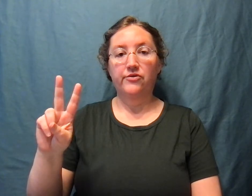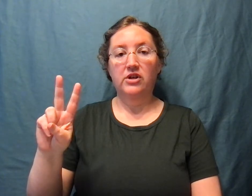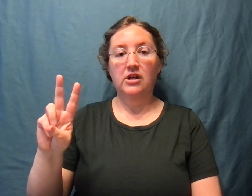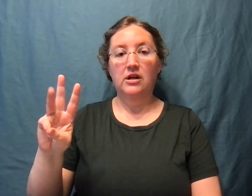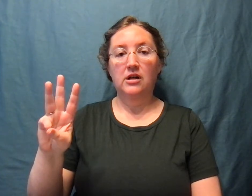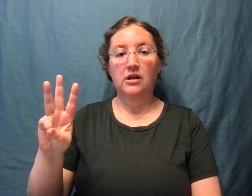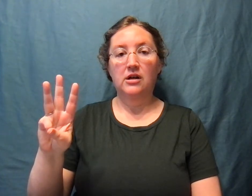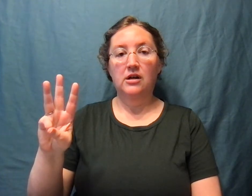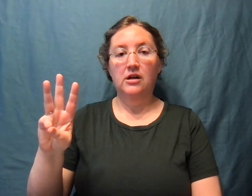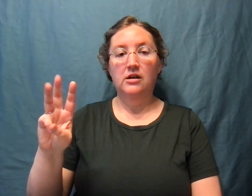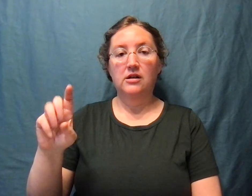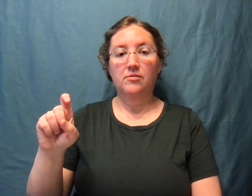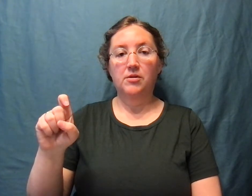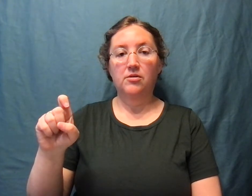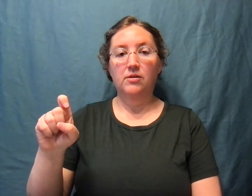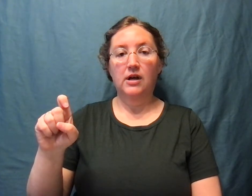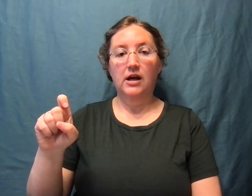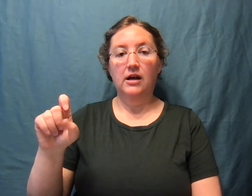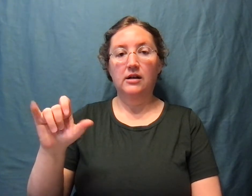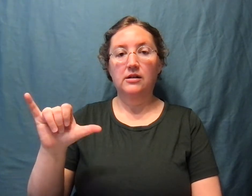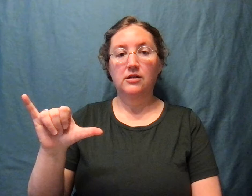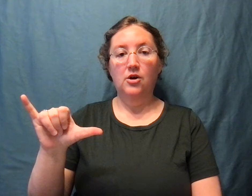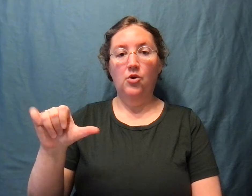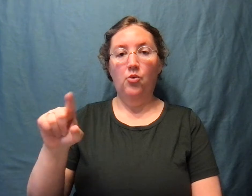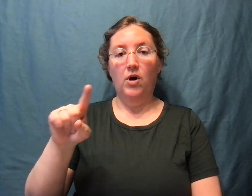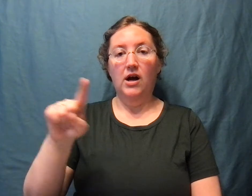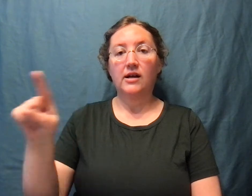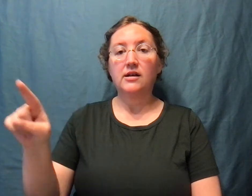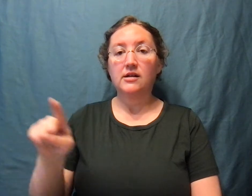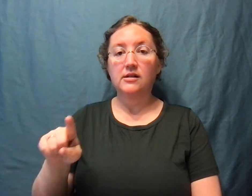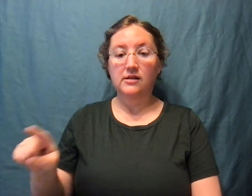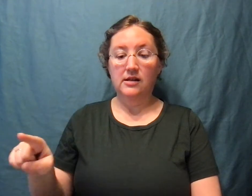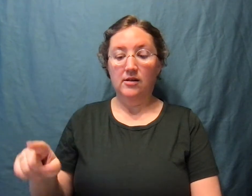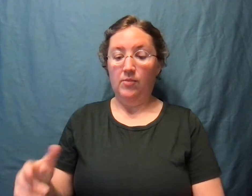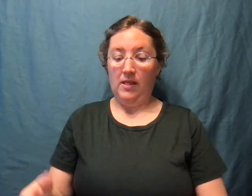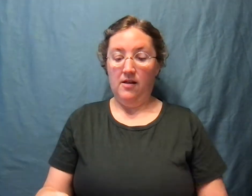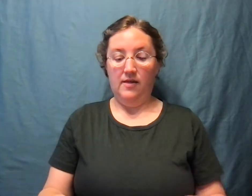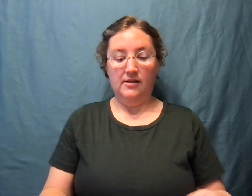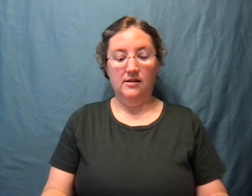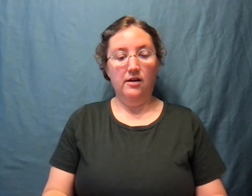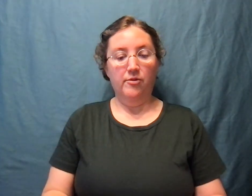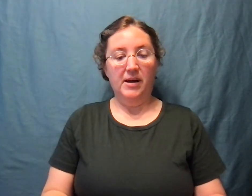V, W, X, Y, Z. That's the alphabet.